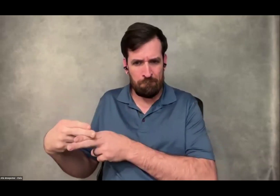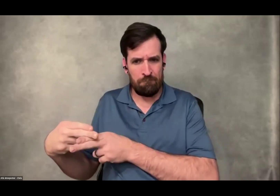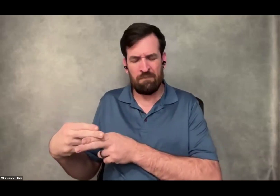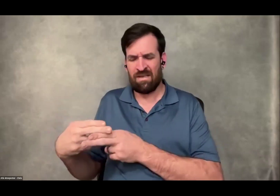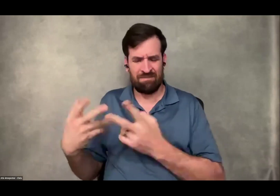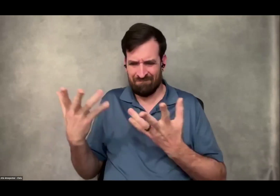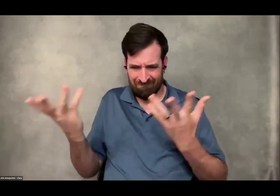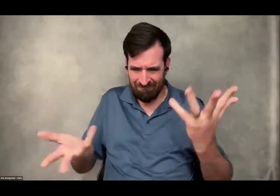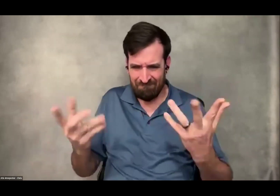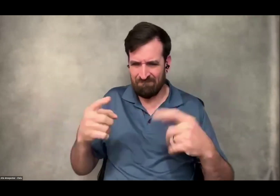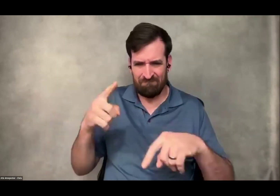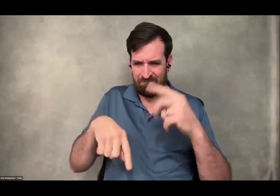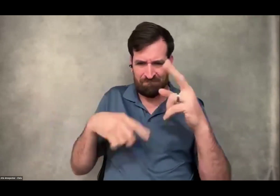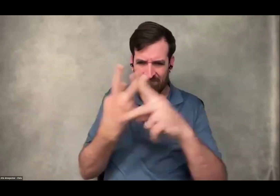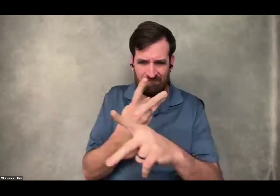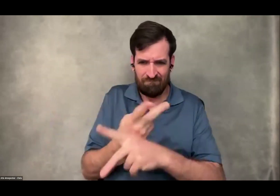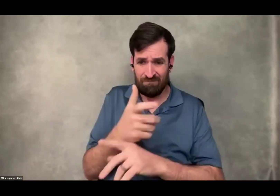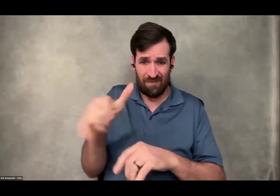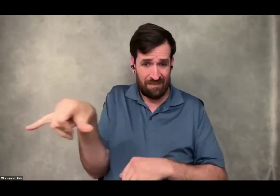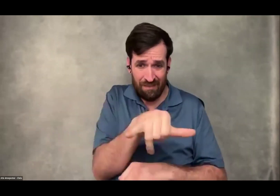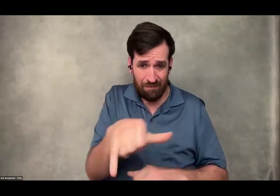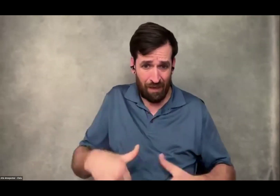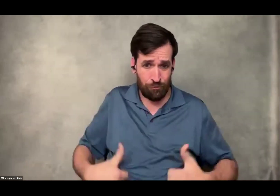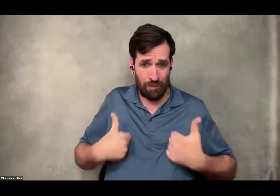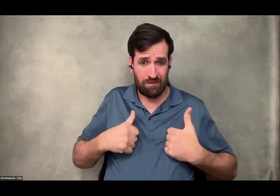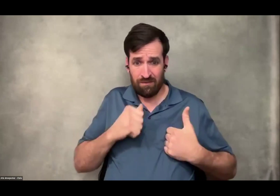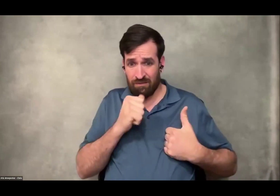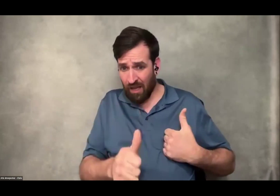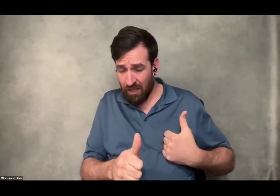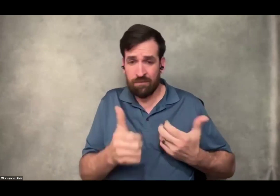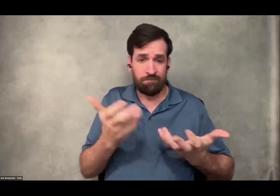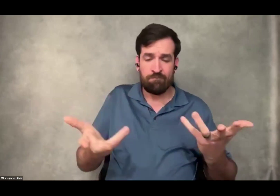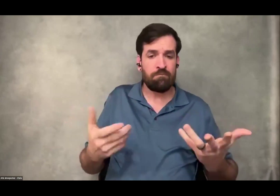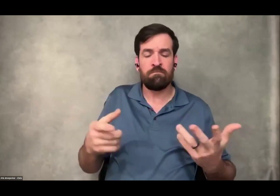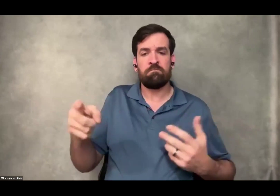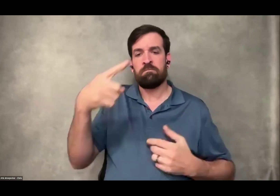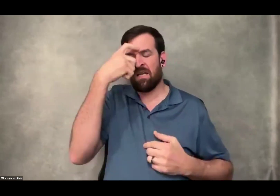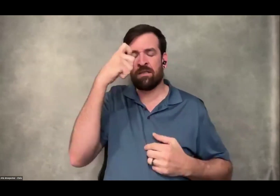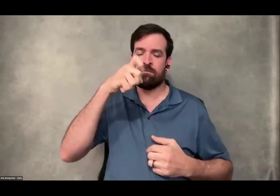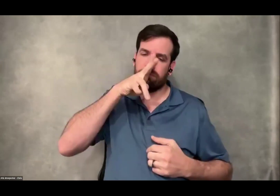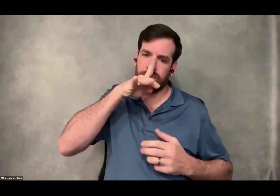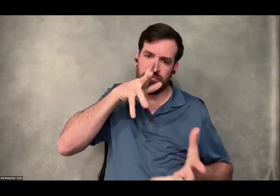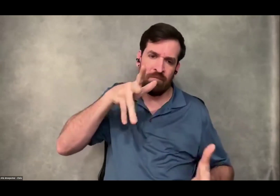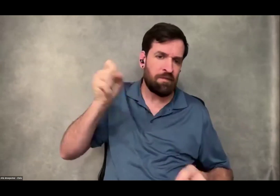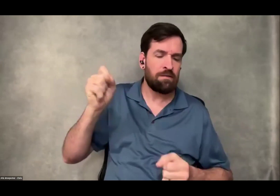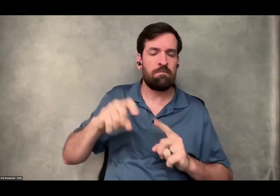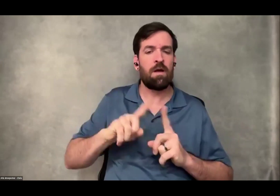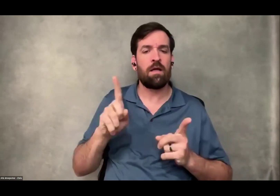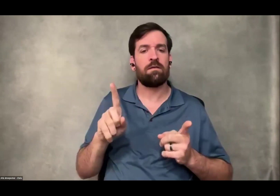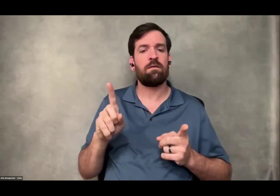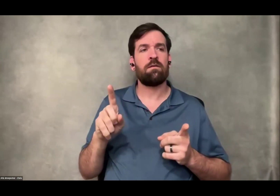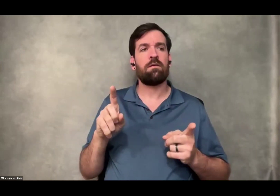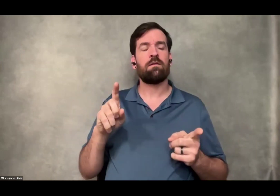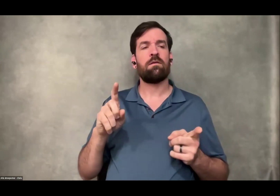couldn't figure out if they were the same address or not, because they rattle it off real fast. But I